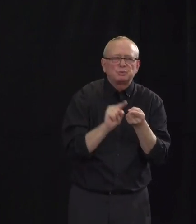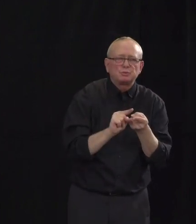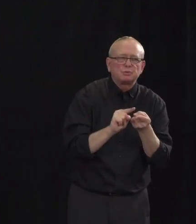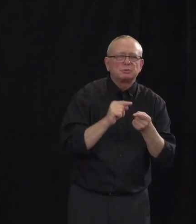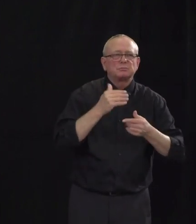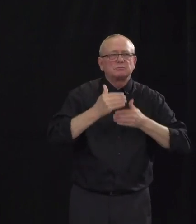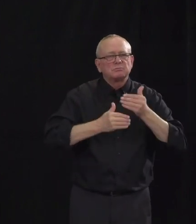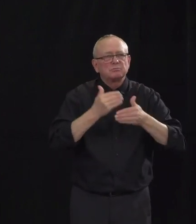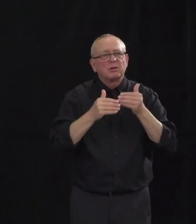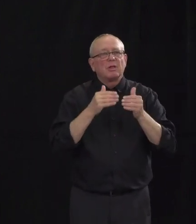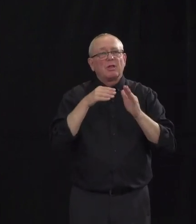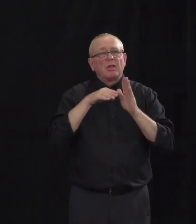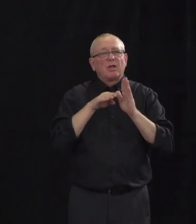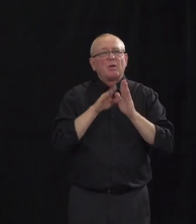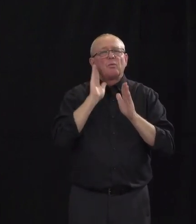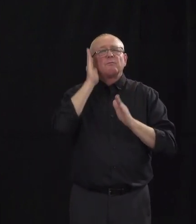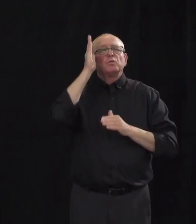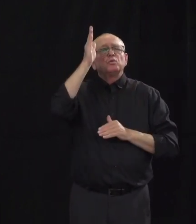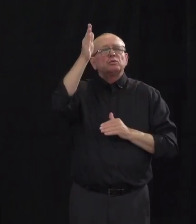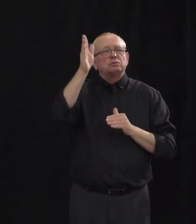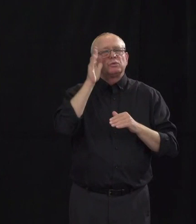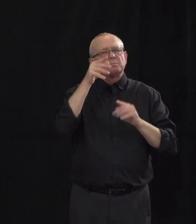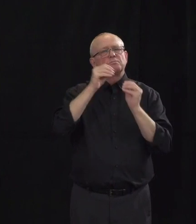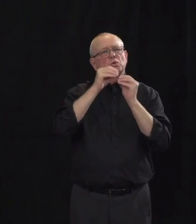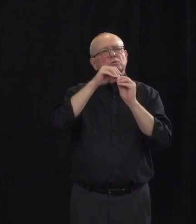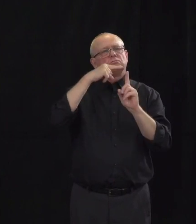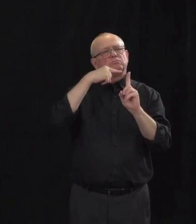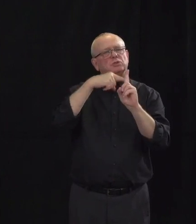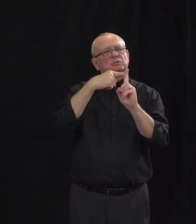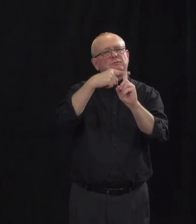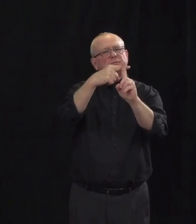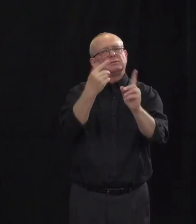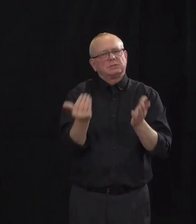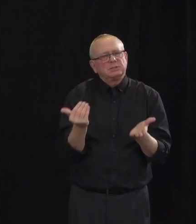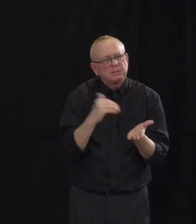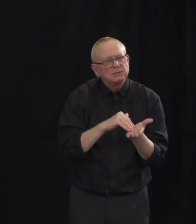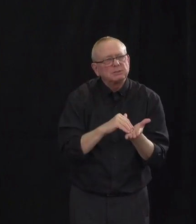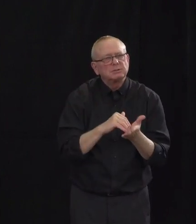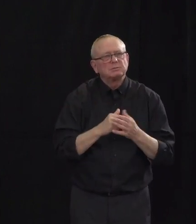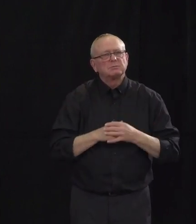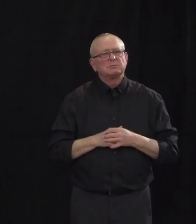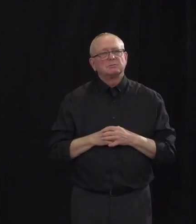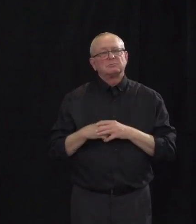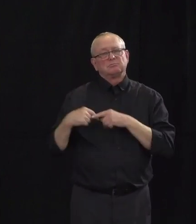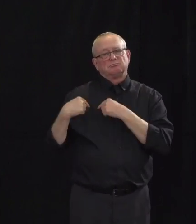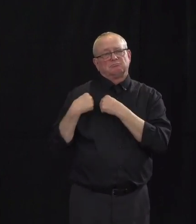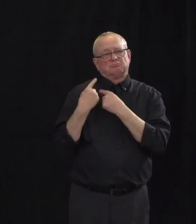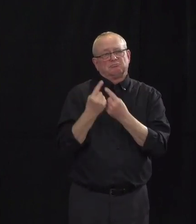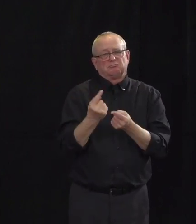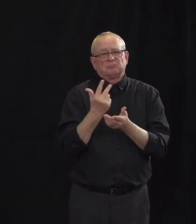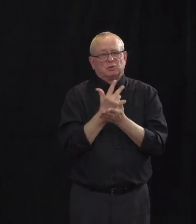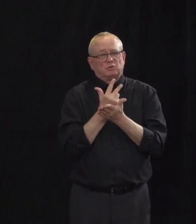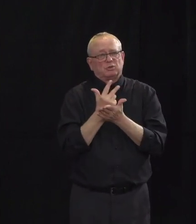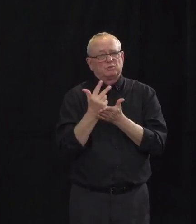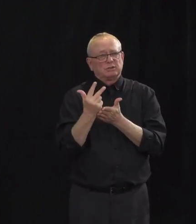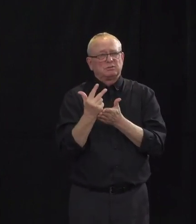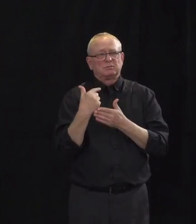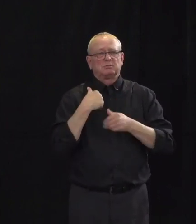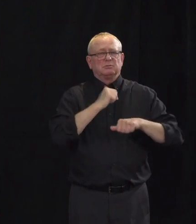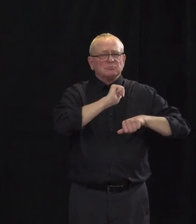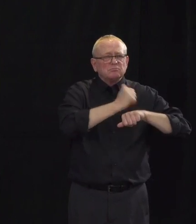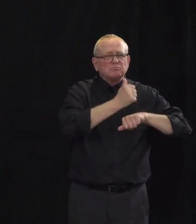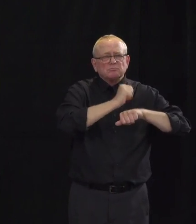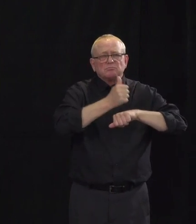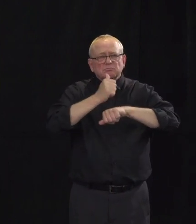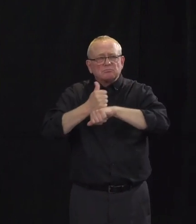implemented over the last 3 weeks to contain the spread of the virus and protect the health, safety, food,